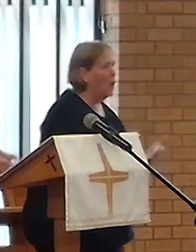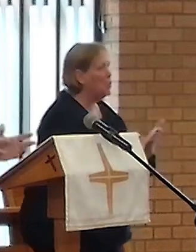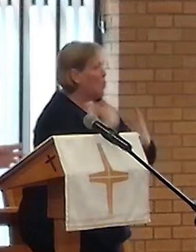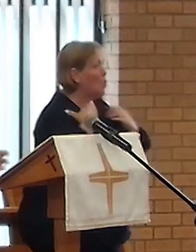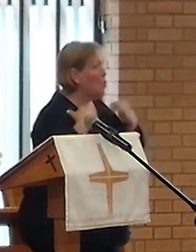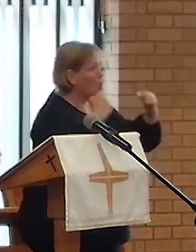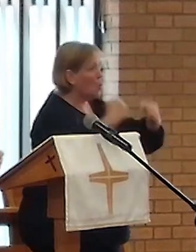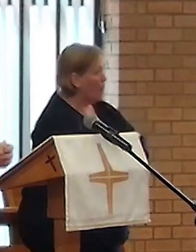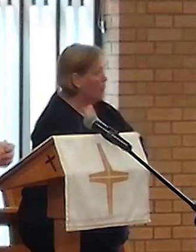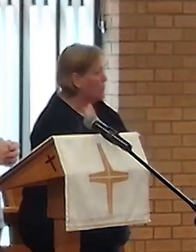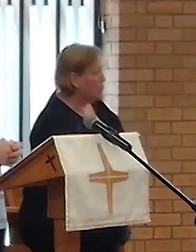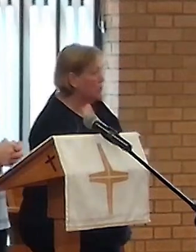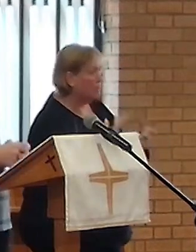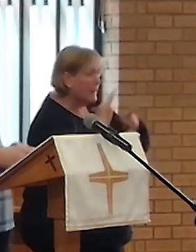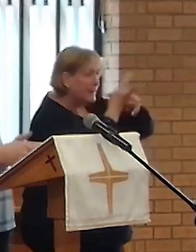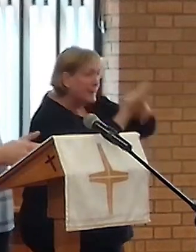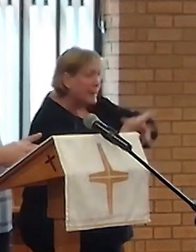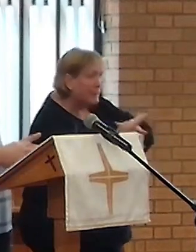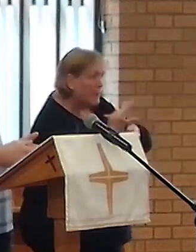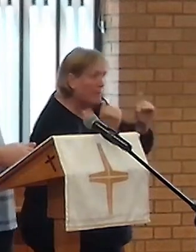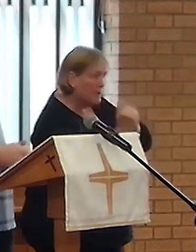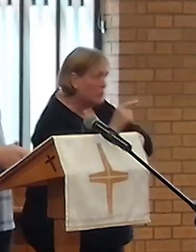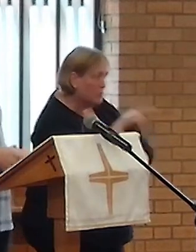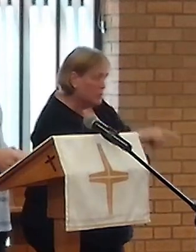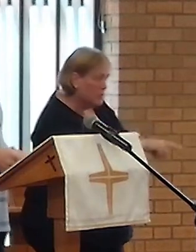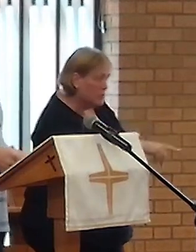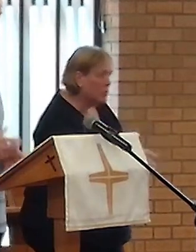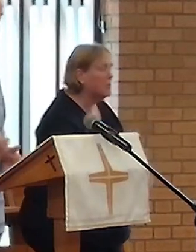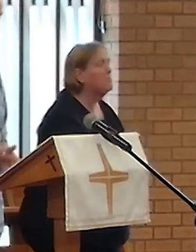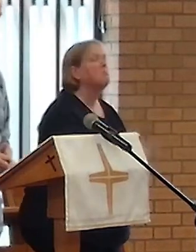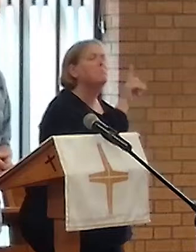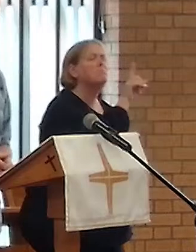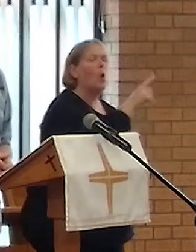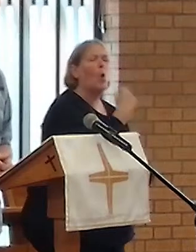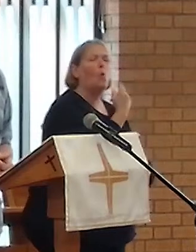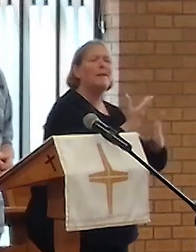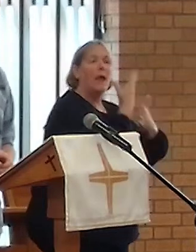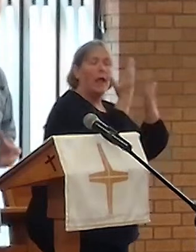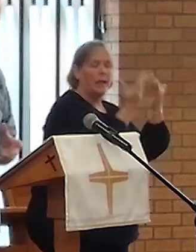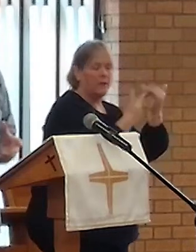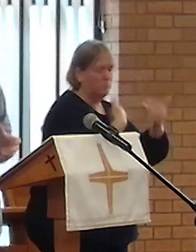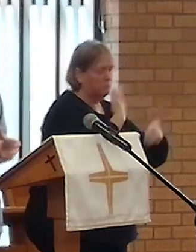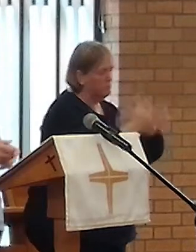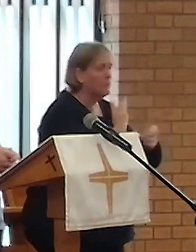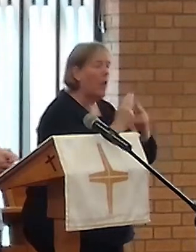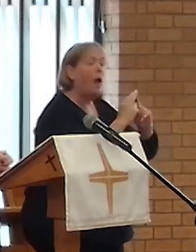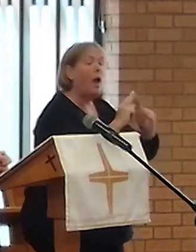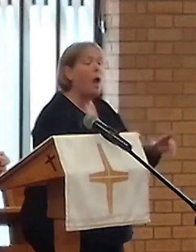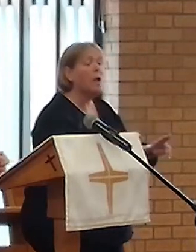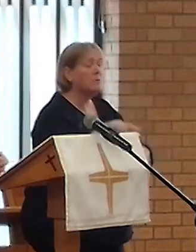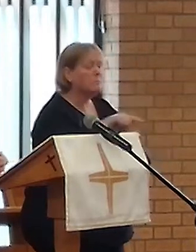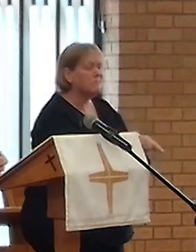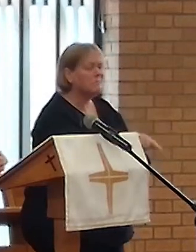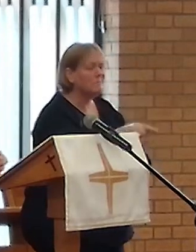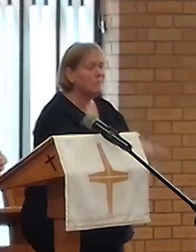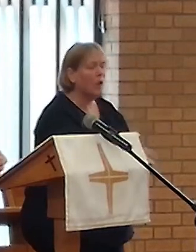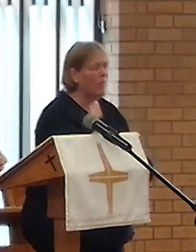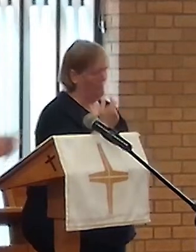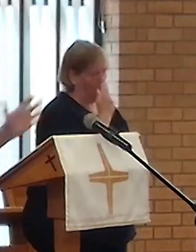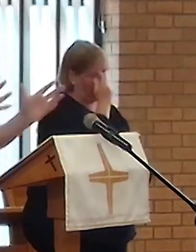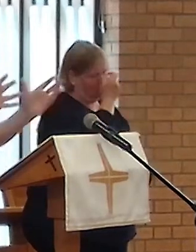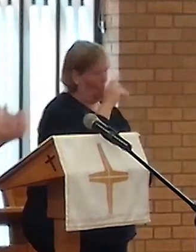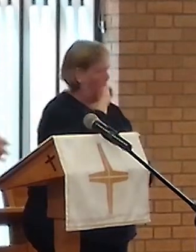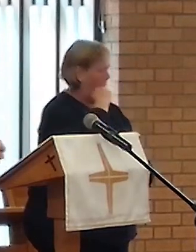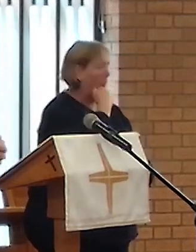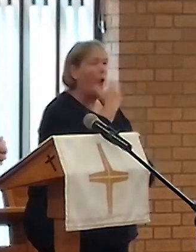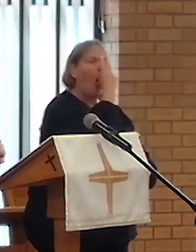One day, whilst getting ready in his hut, he decides to try on his old coat again, just to see how it feels. He